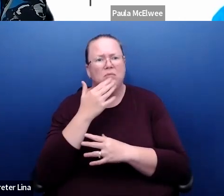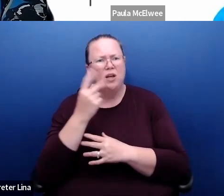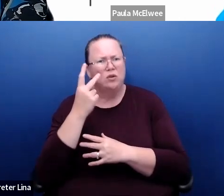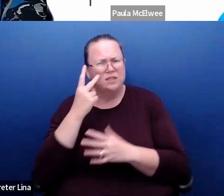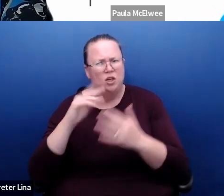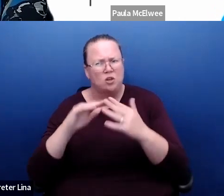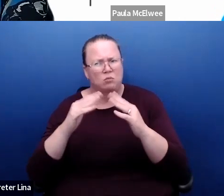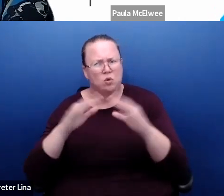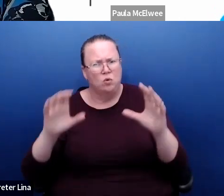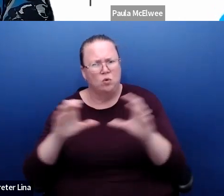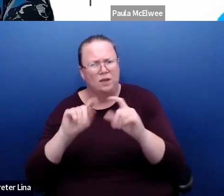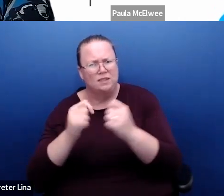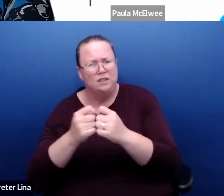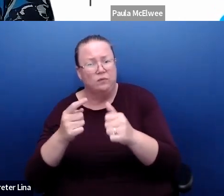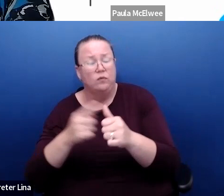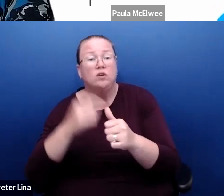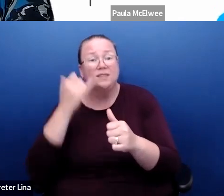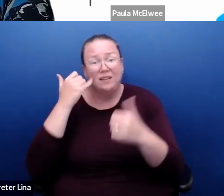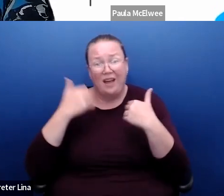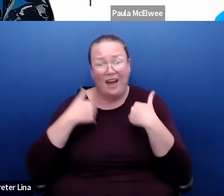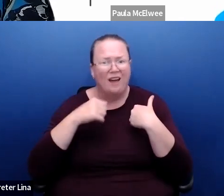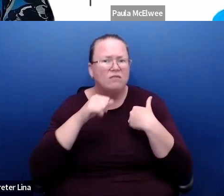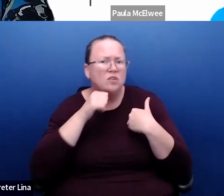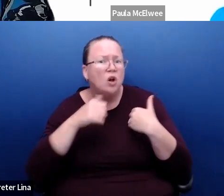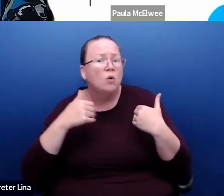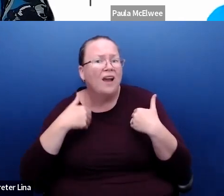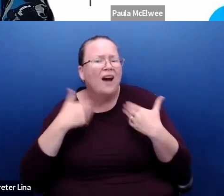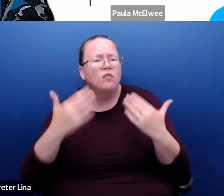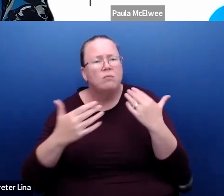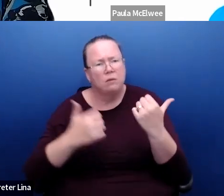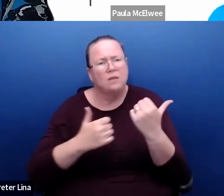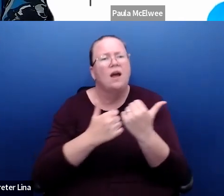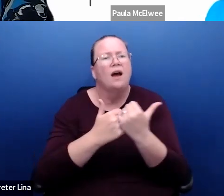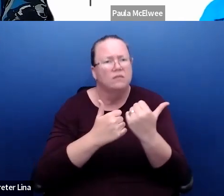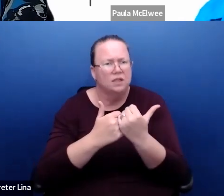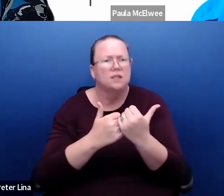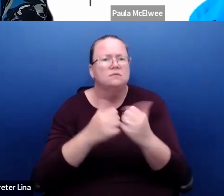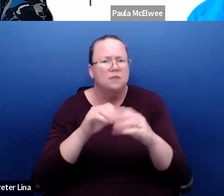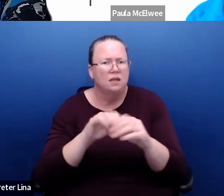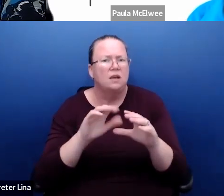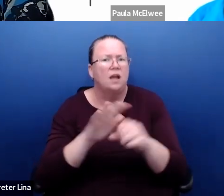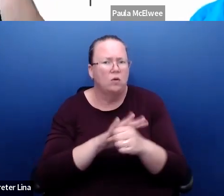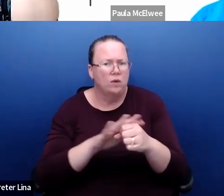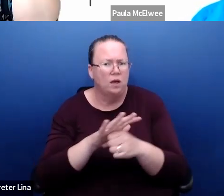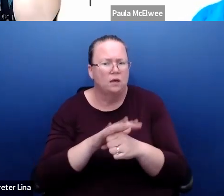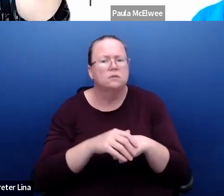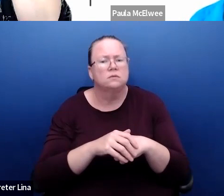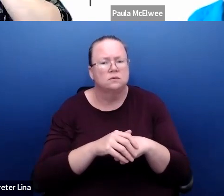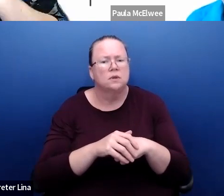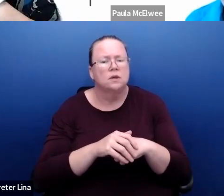team first, if you have one. If you don't have one, that may be an advocacy area for your center to